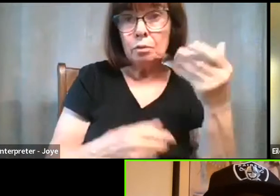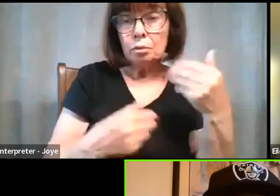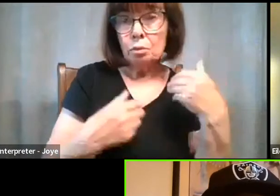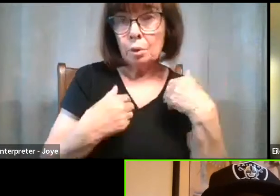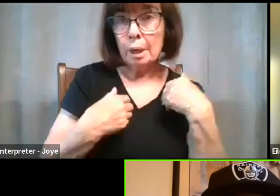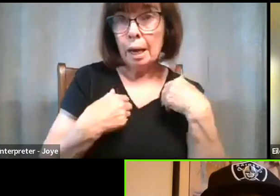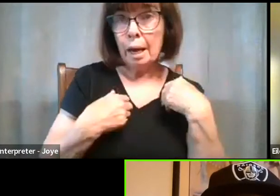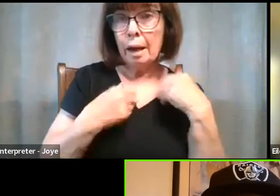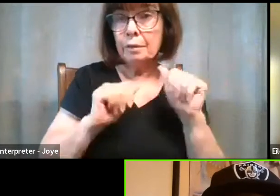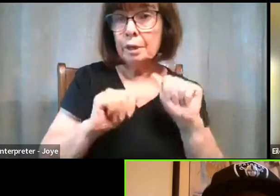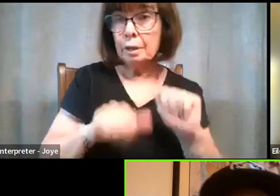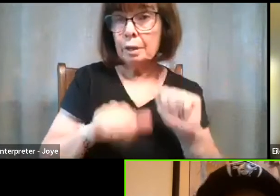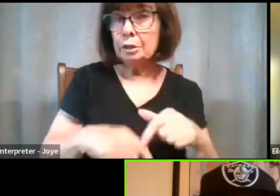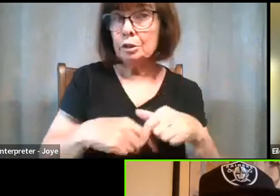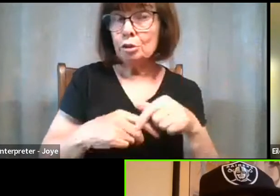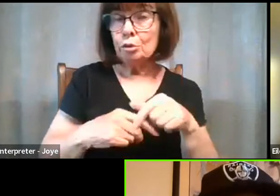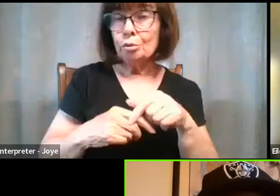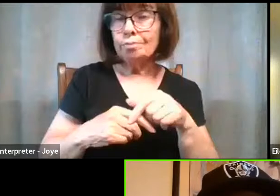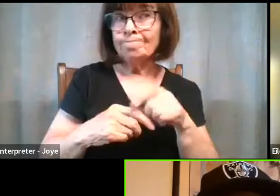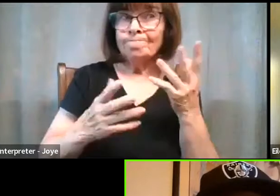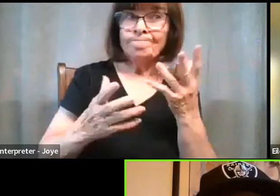capture this in this early,